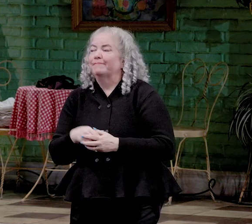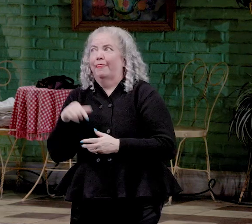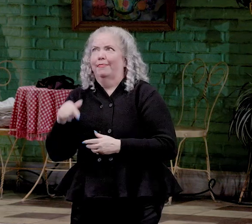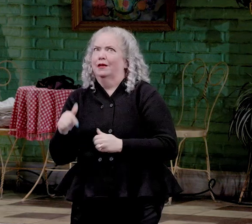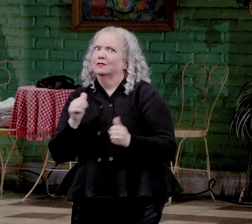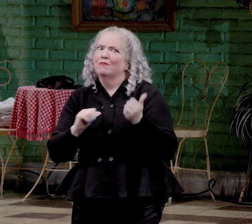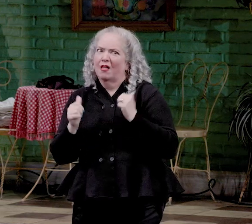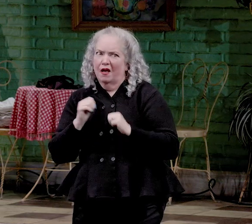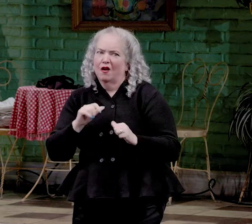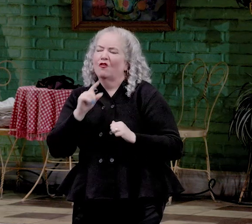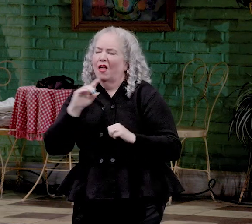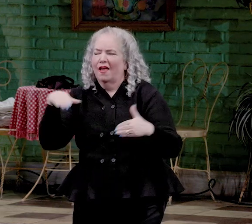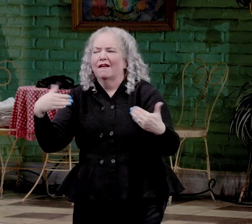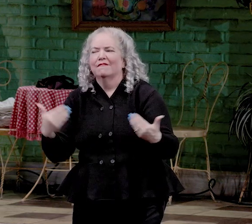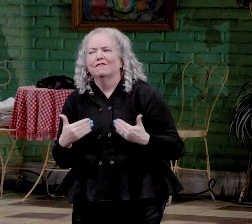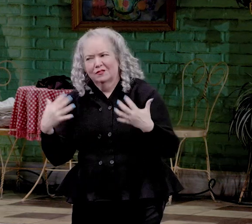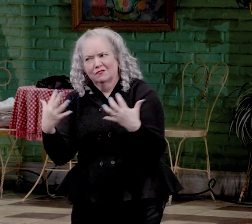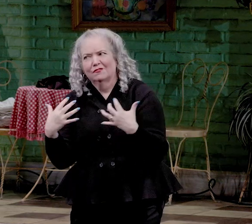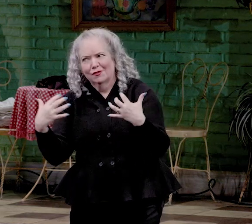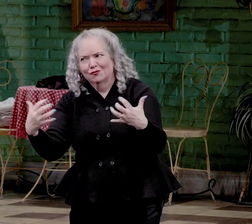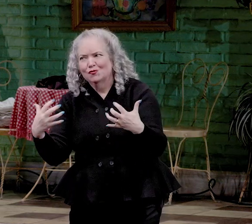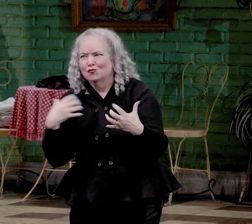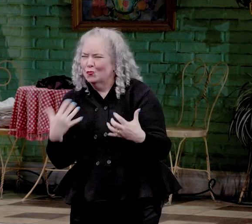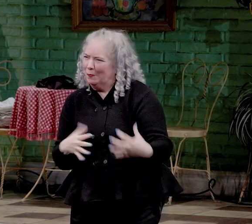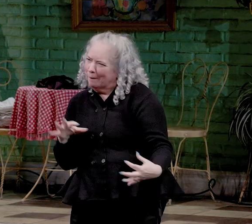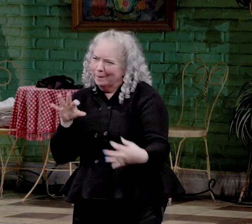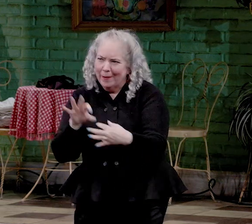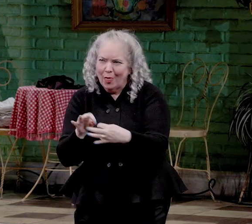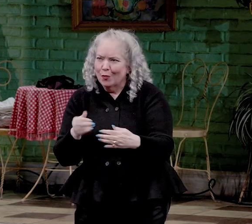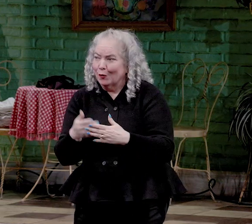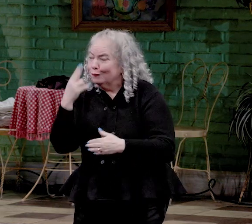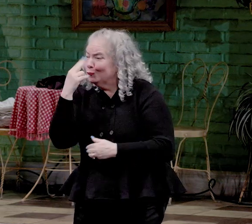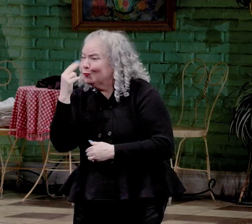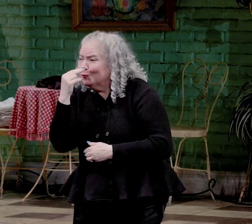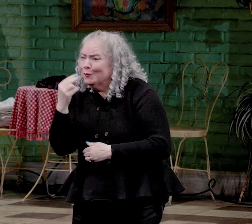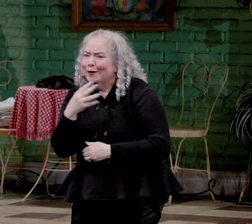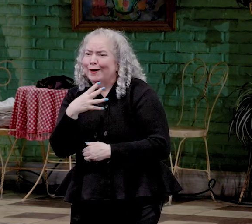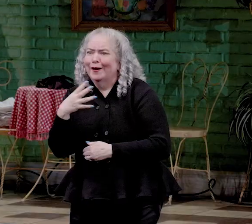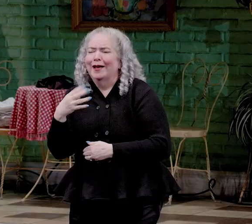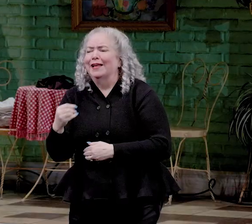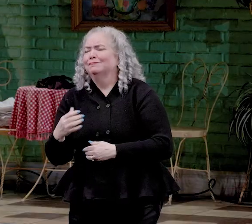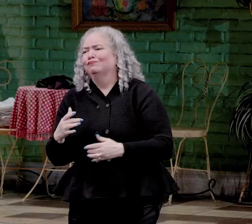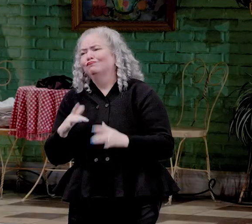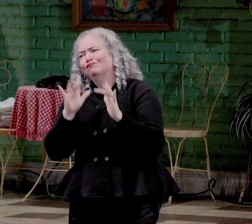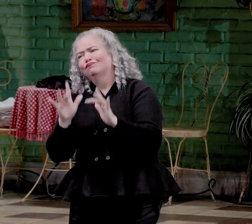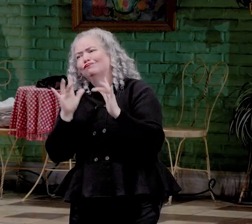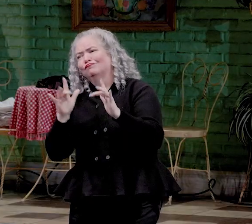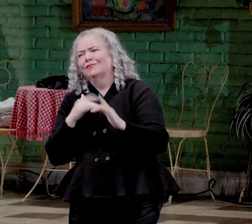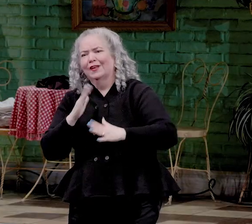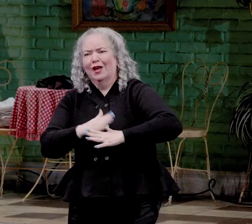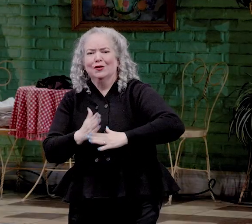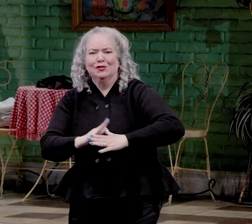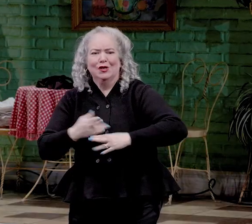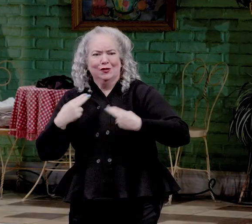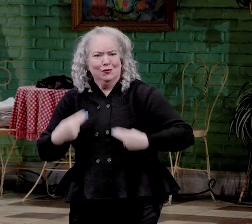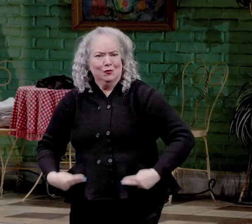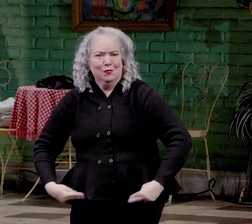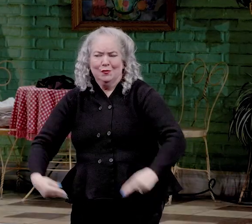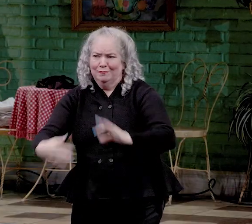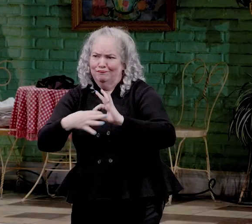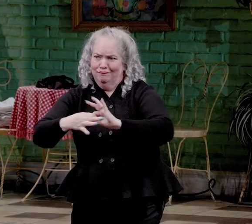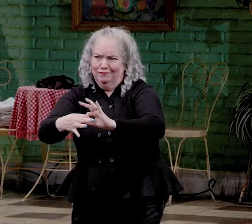this play invites audiences to engage through humor, empathy, and our shared